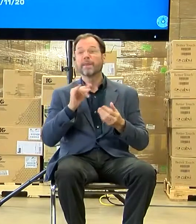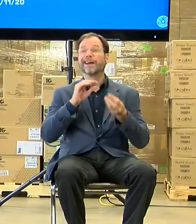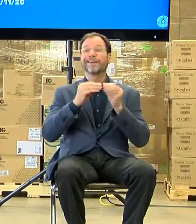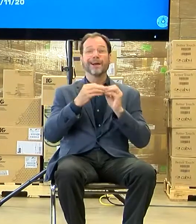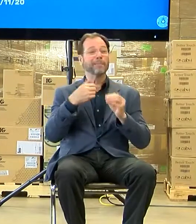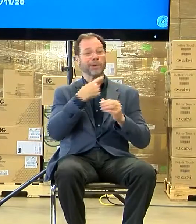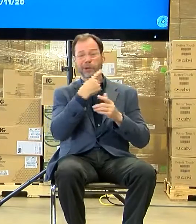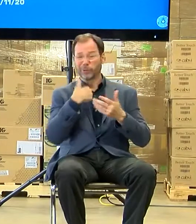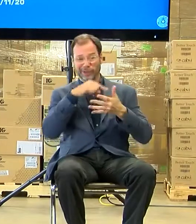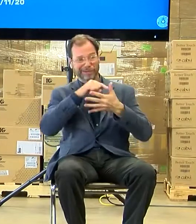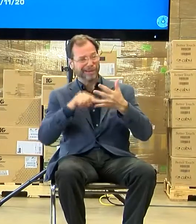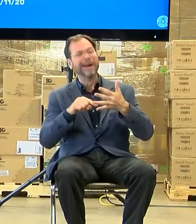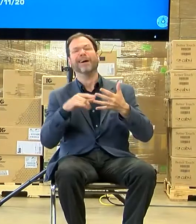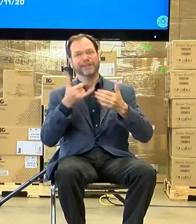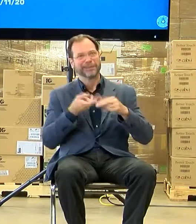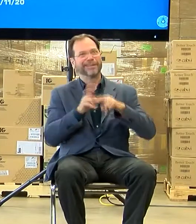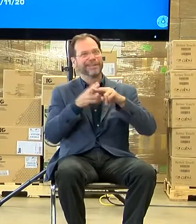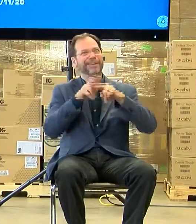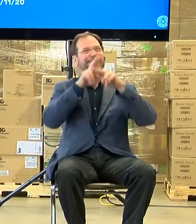are continuing to increase.